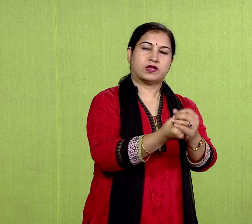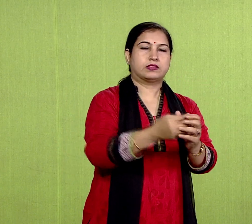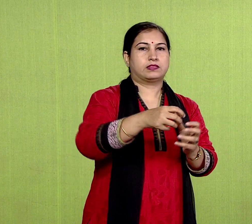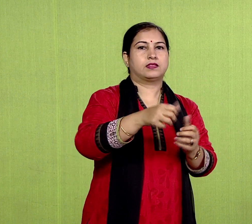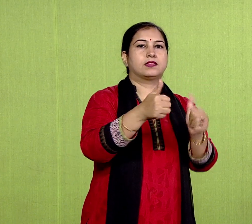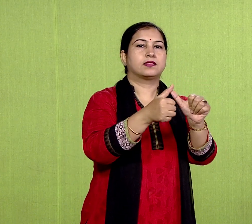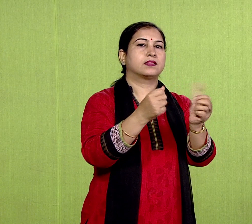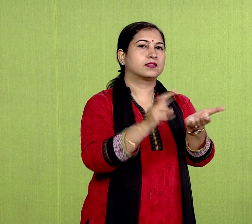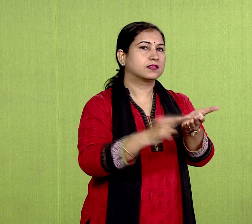Horses,